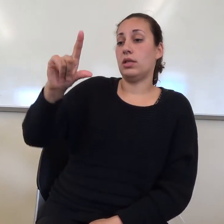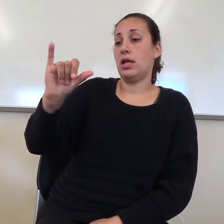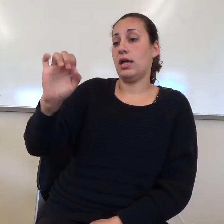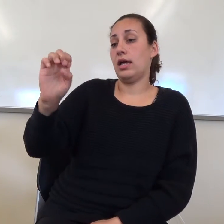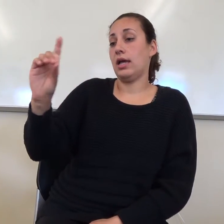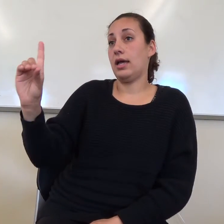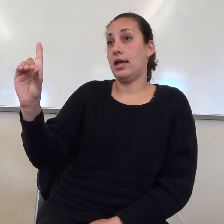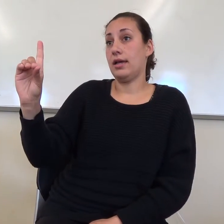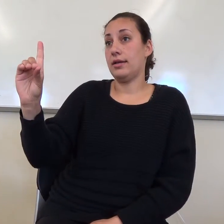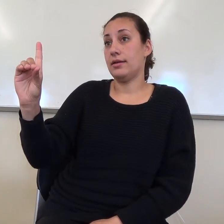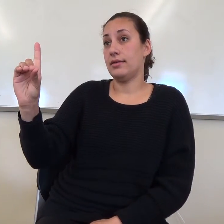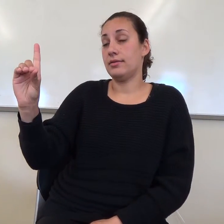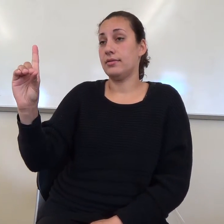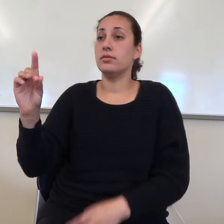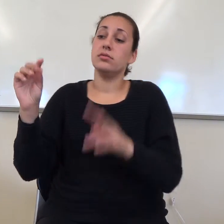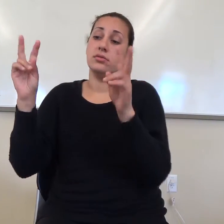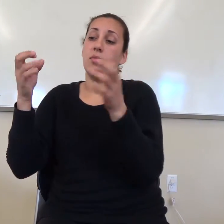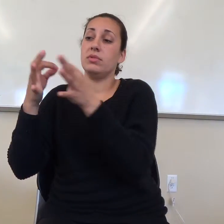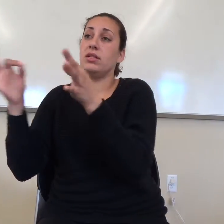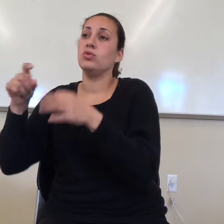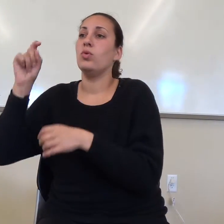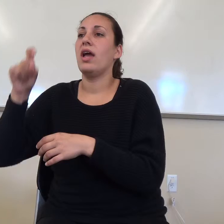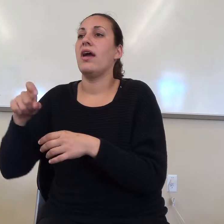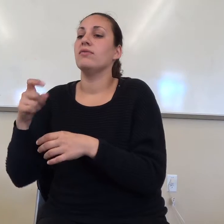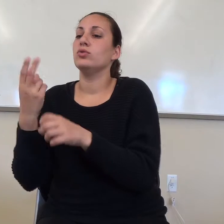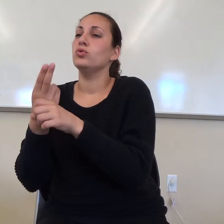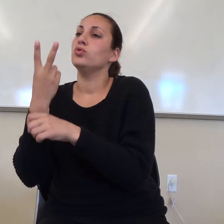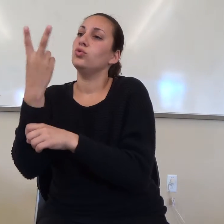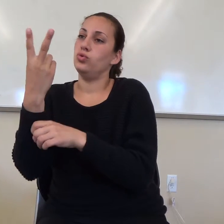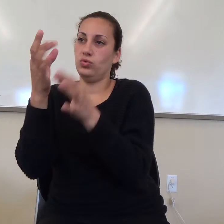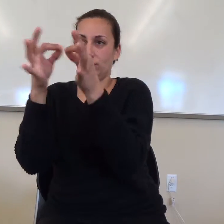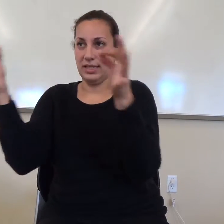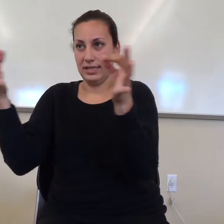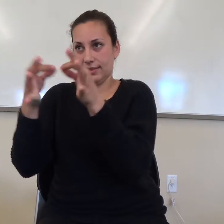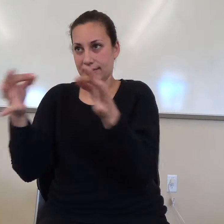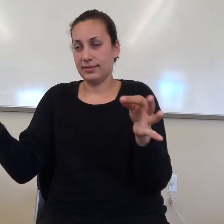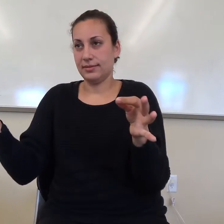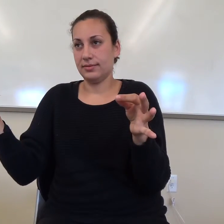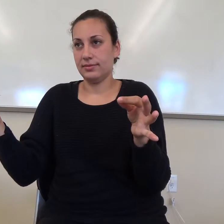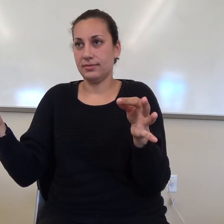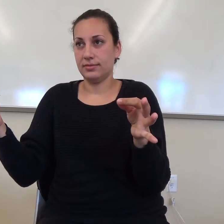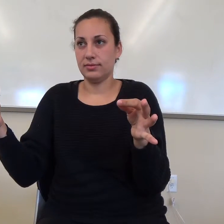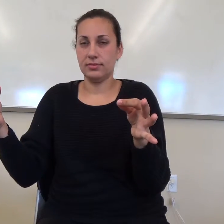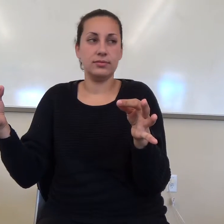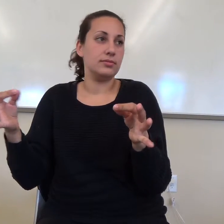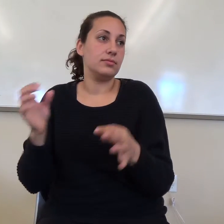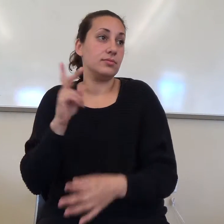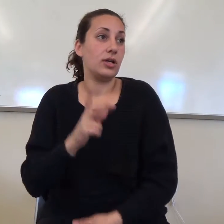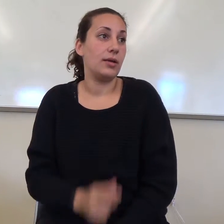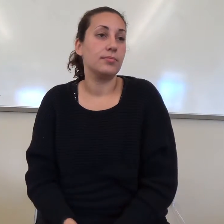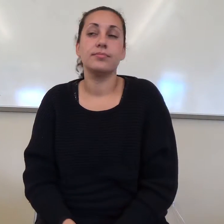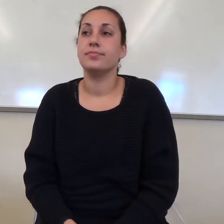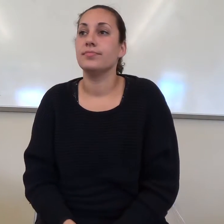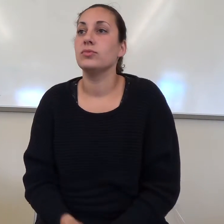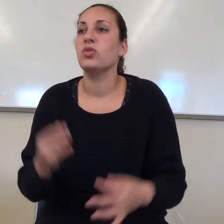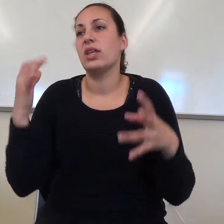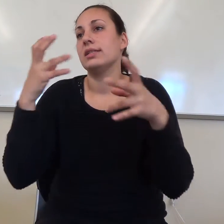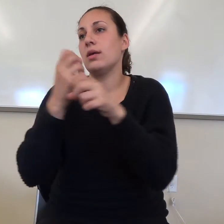2 of the sentences together. Okay? So this is the only thing. It has the idea of